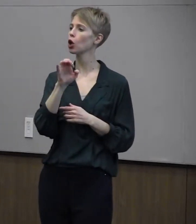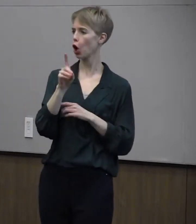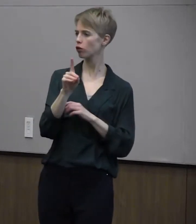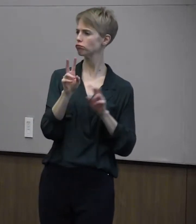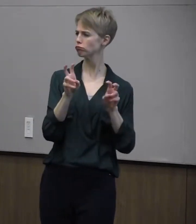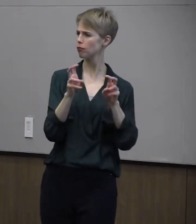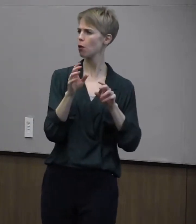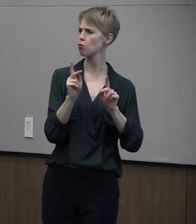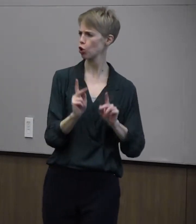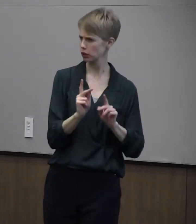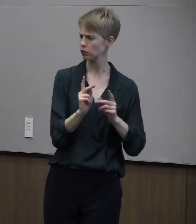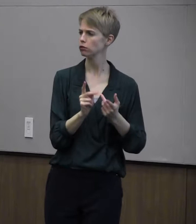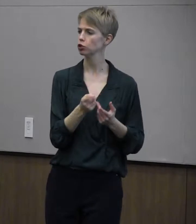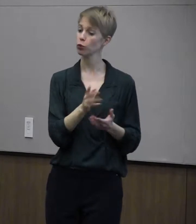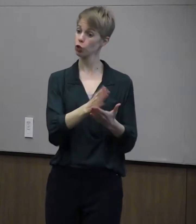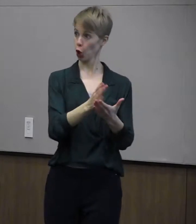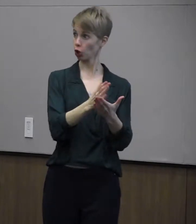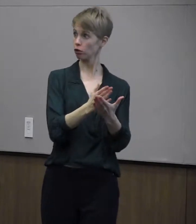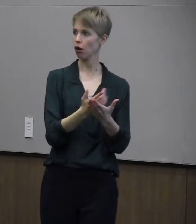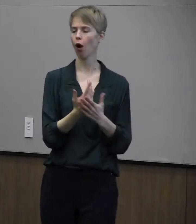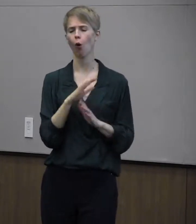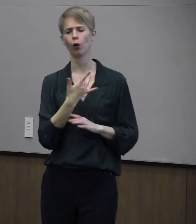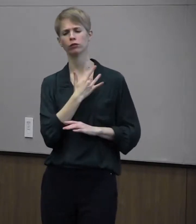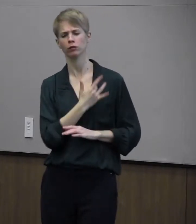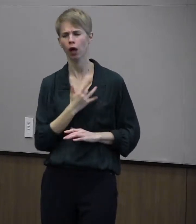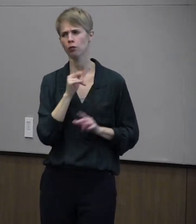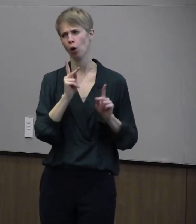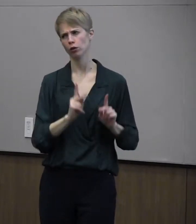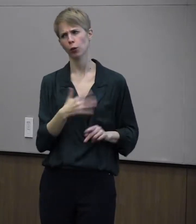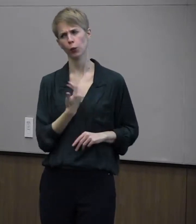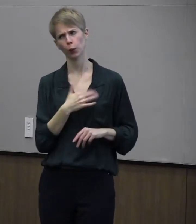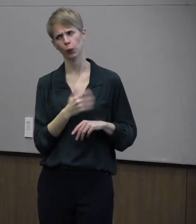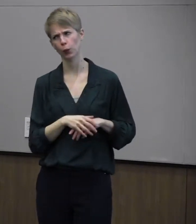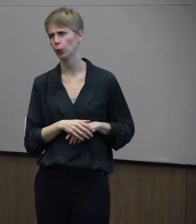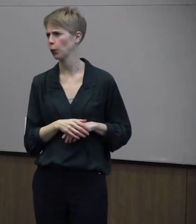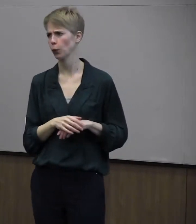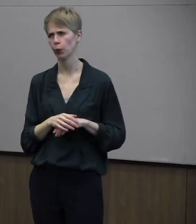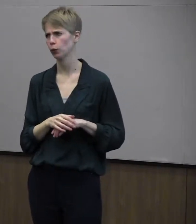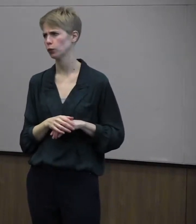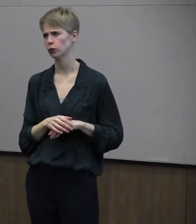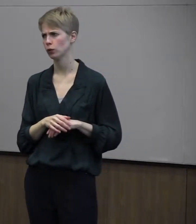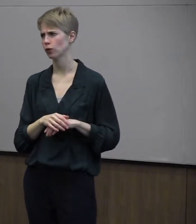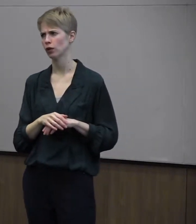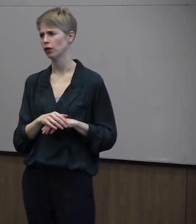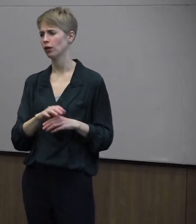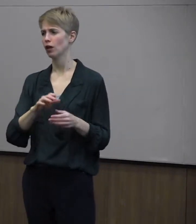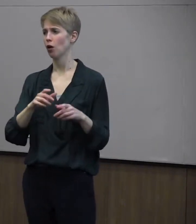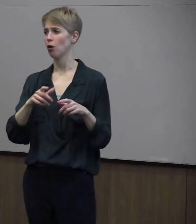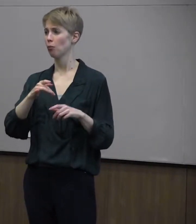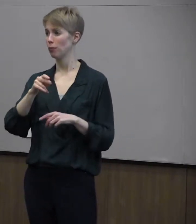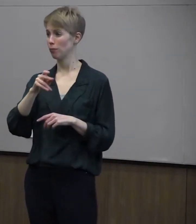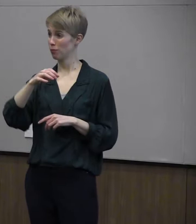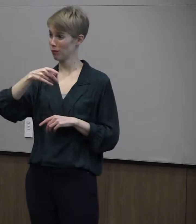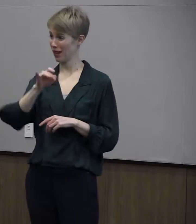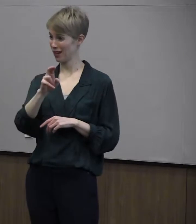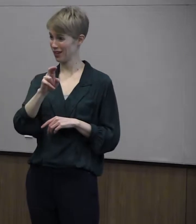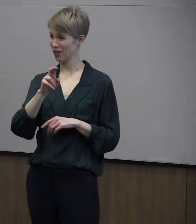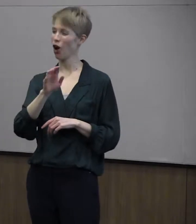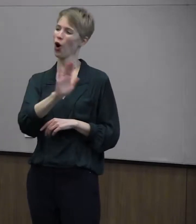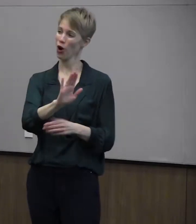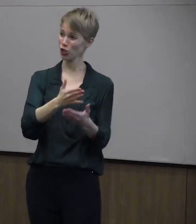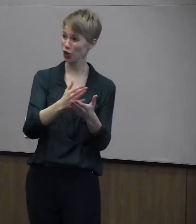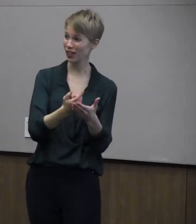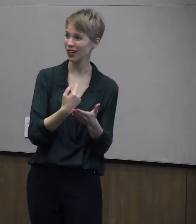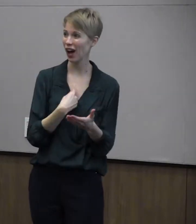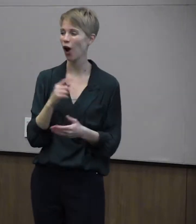most lovable persons I've ever known. Everyone loved her. I never look at a certain package of pancake flour without thinking of her. She made